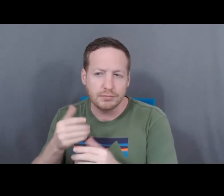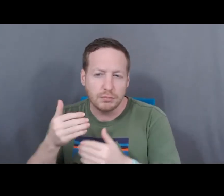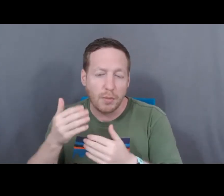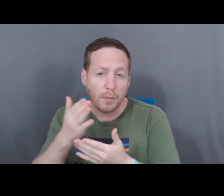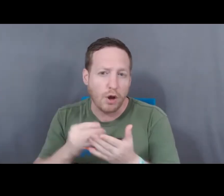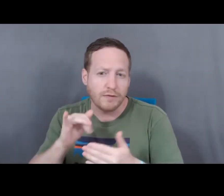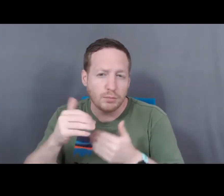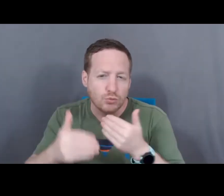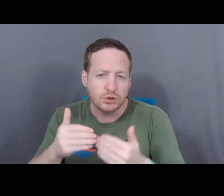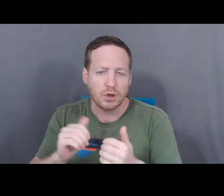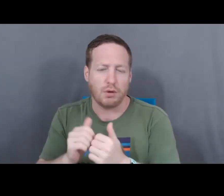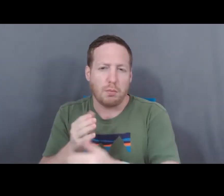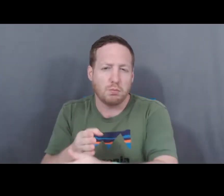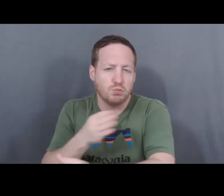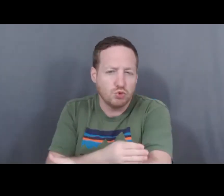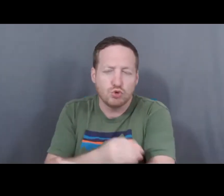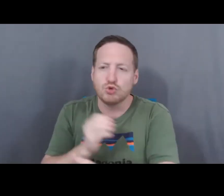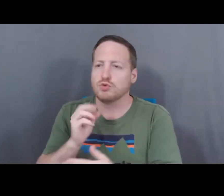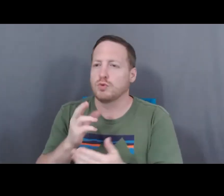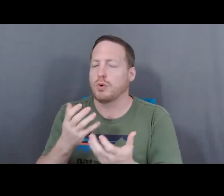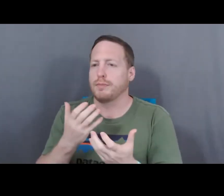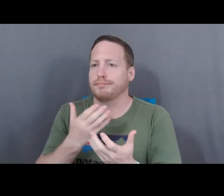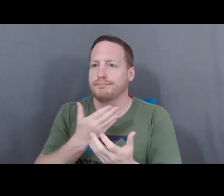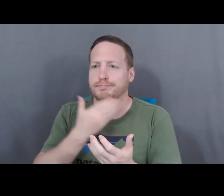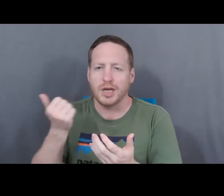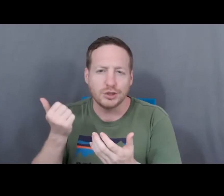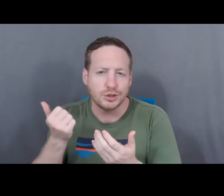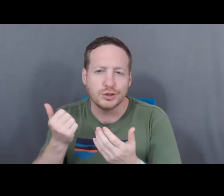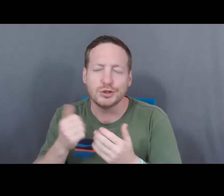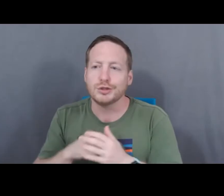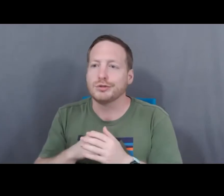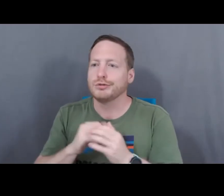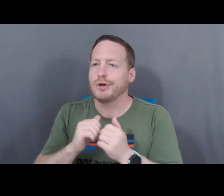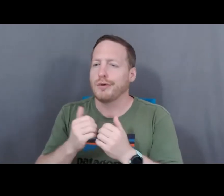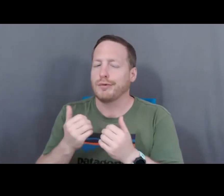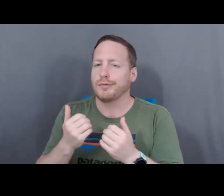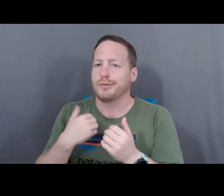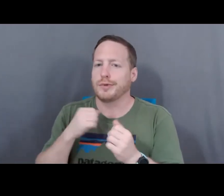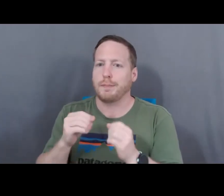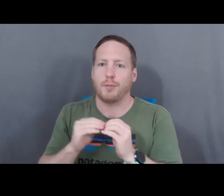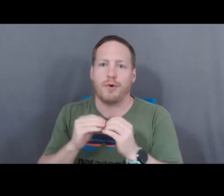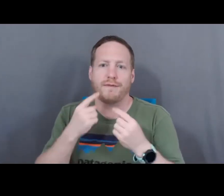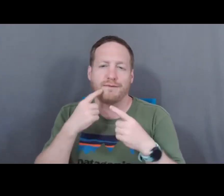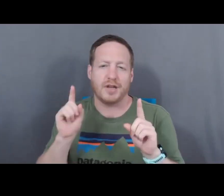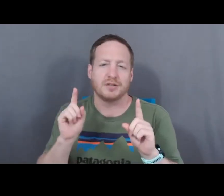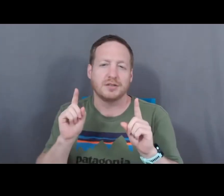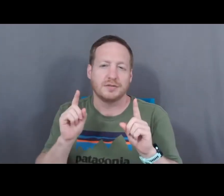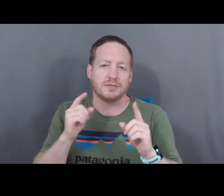if there's anything specific, part of the process that people would like to have improved, or something that they think could function better or